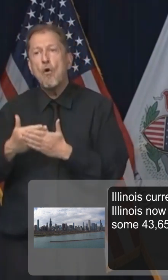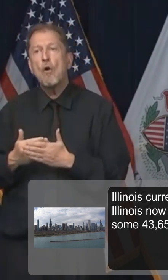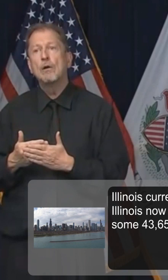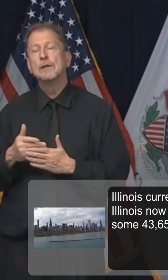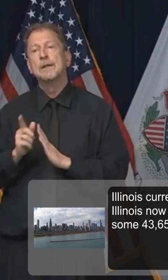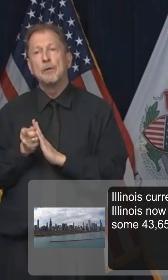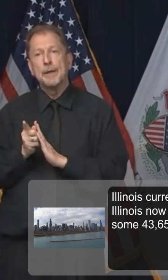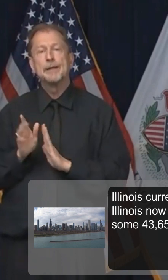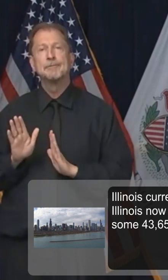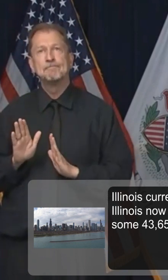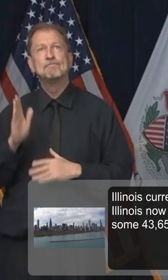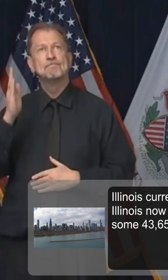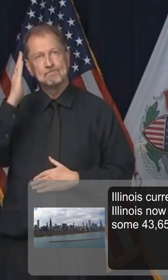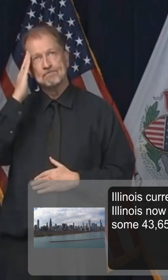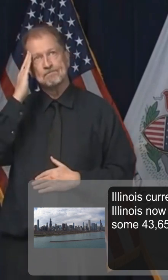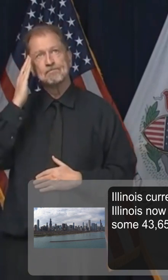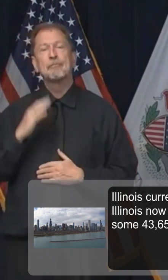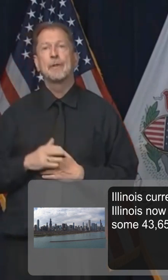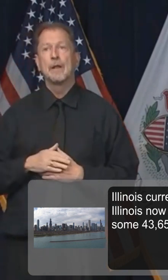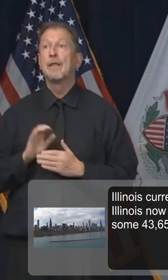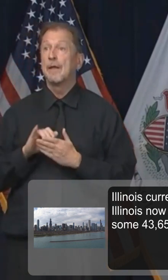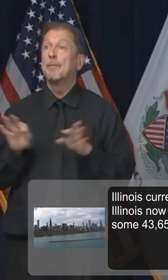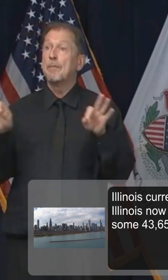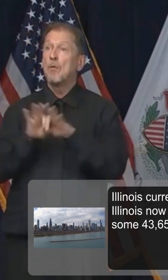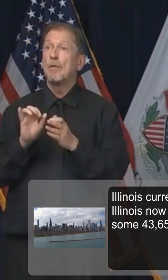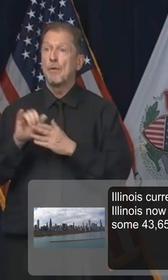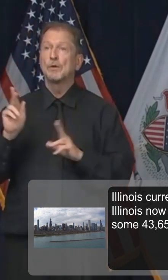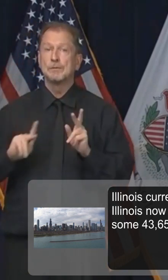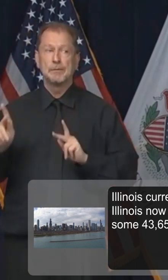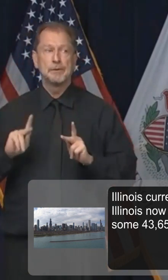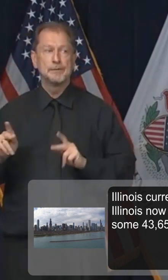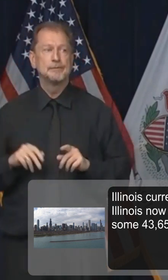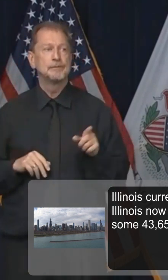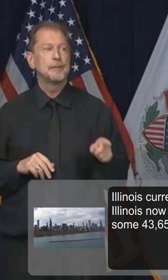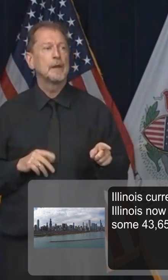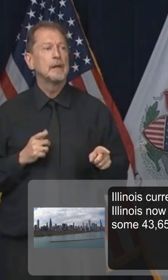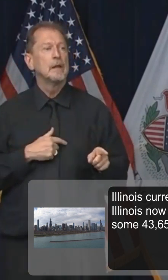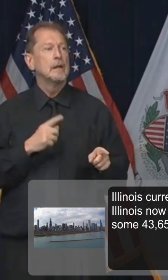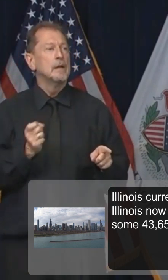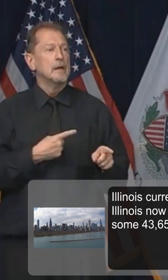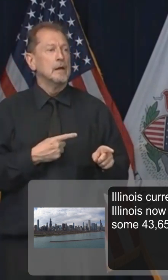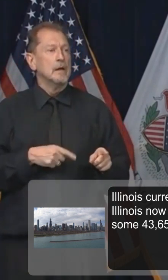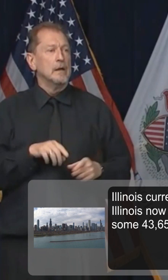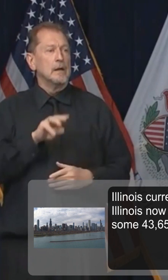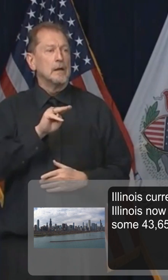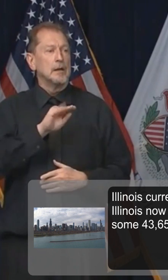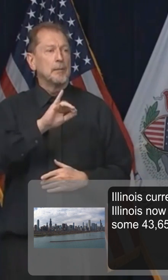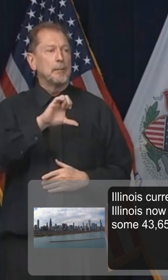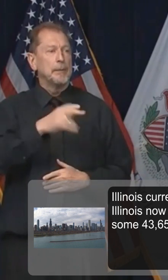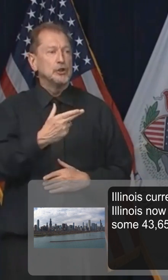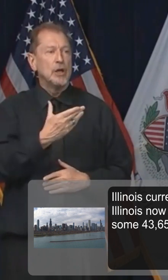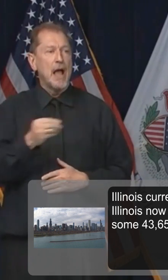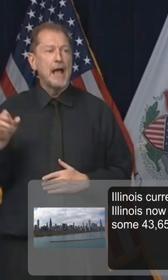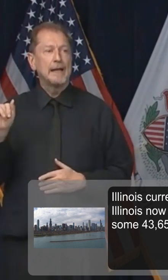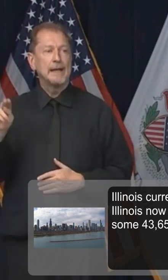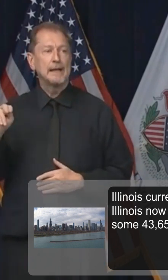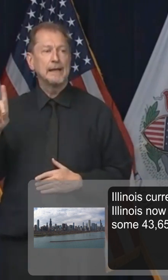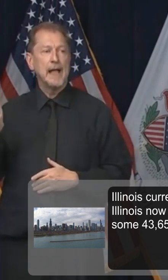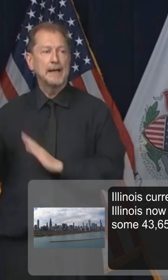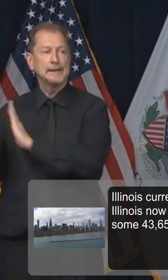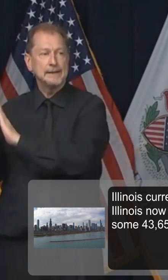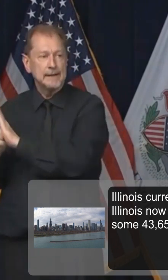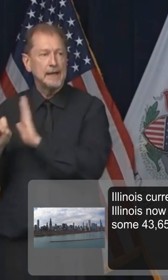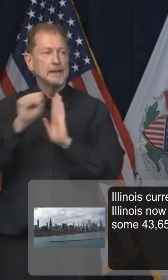and just remember how important these folks are. Governor, the state of Michigan and Indiana have both